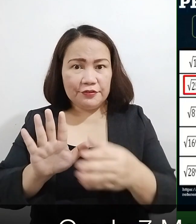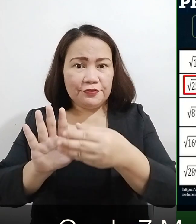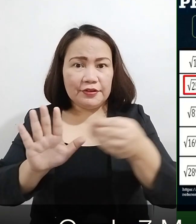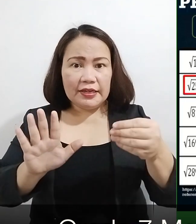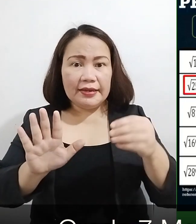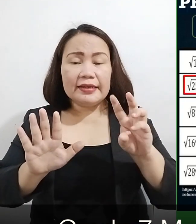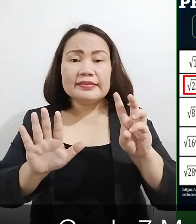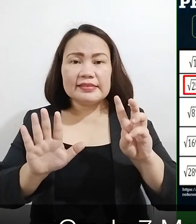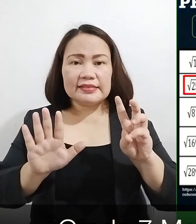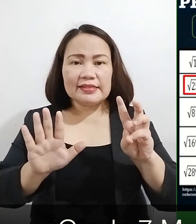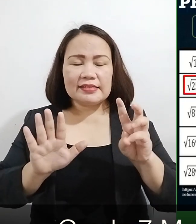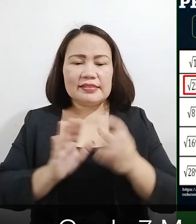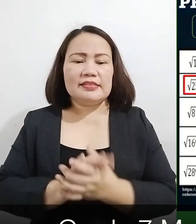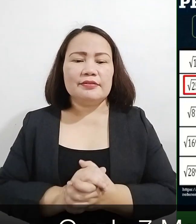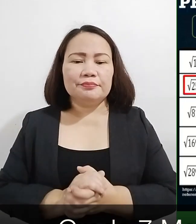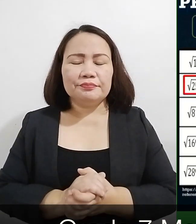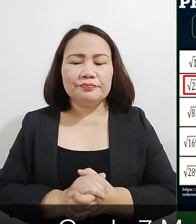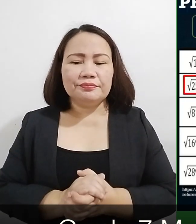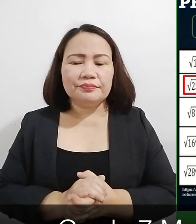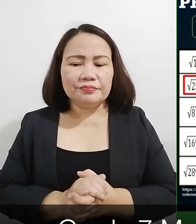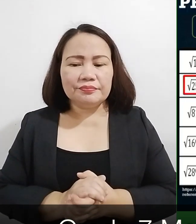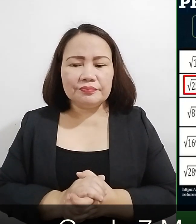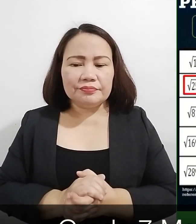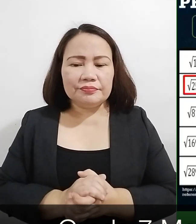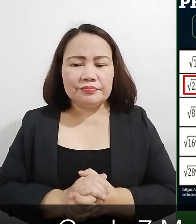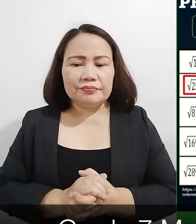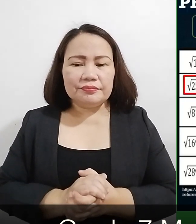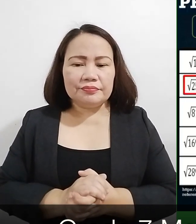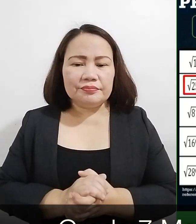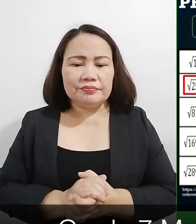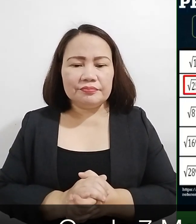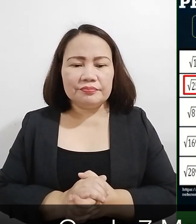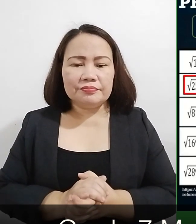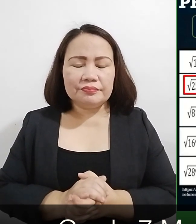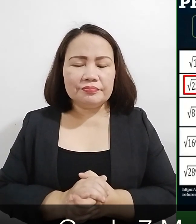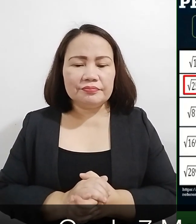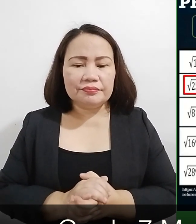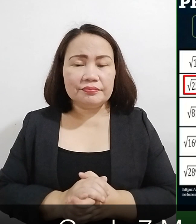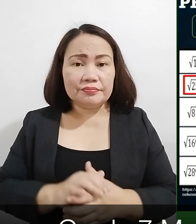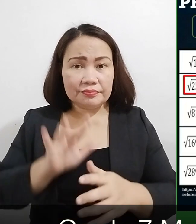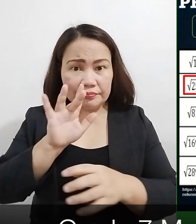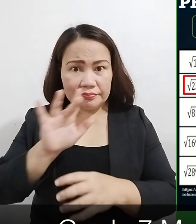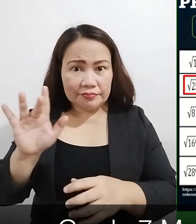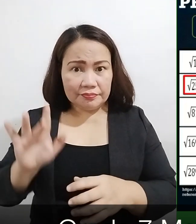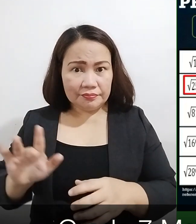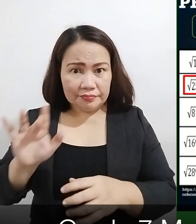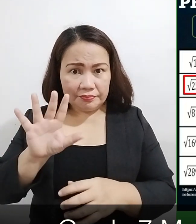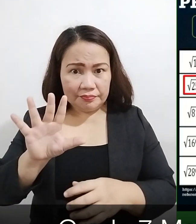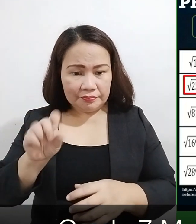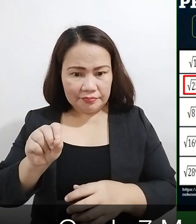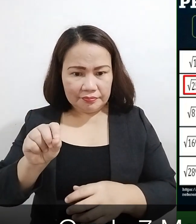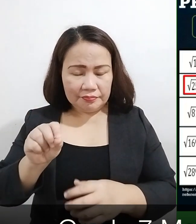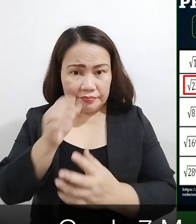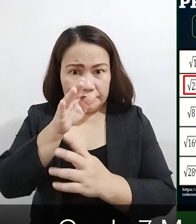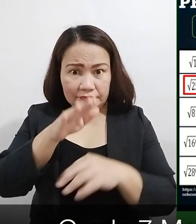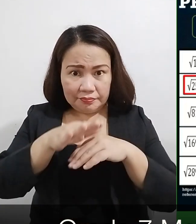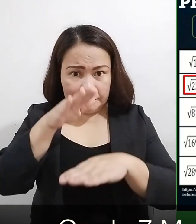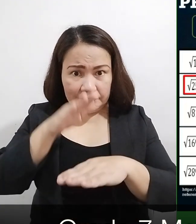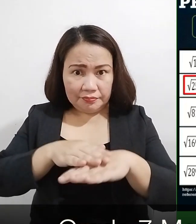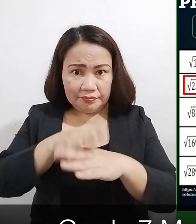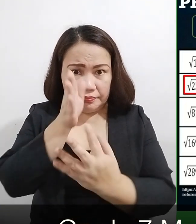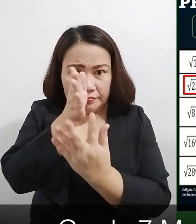kanya. And then get the square root. Therefore, square root of 30 lies between 5 and 6. So,